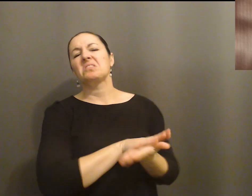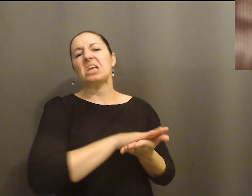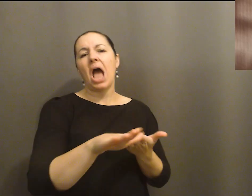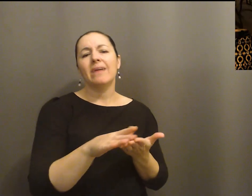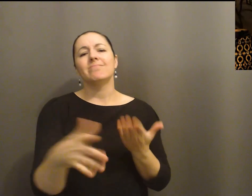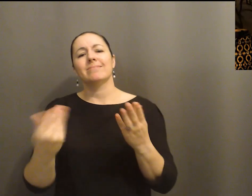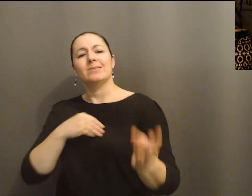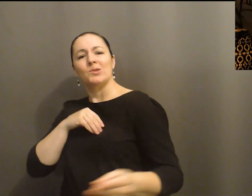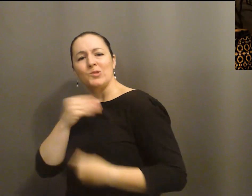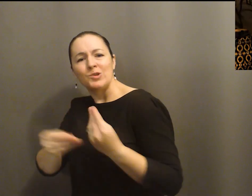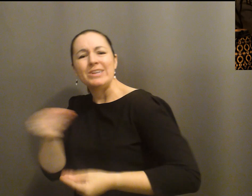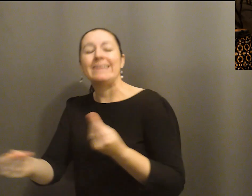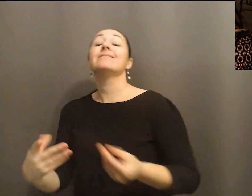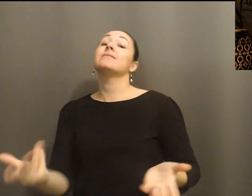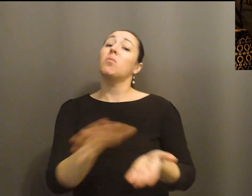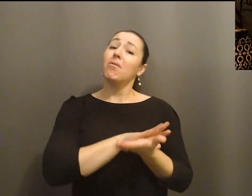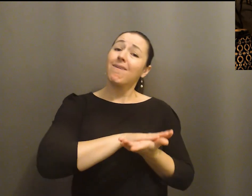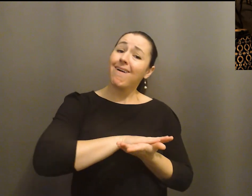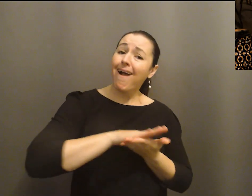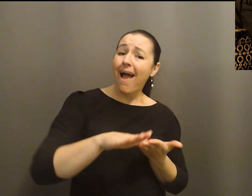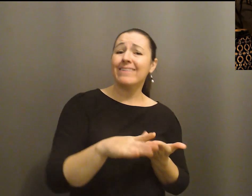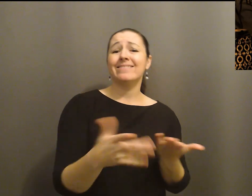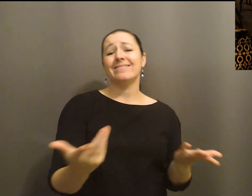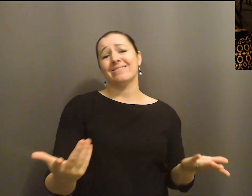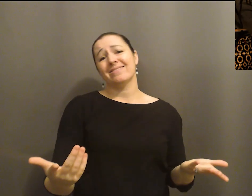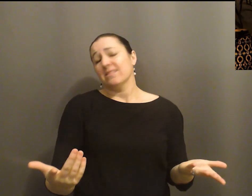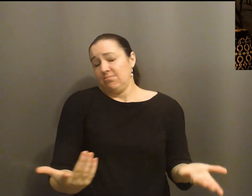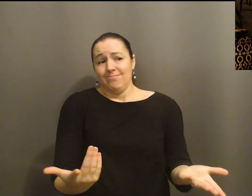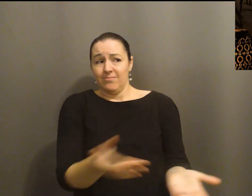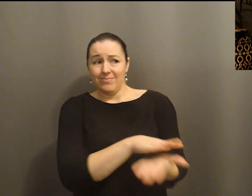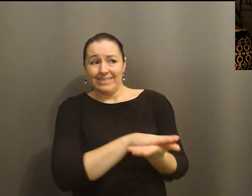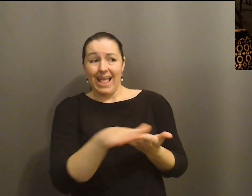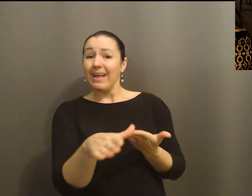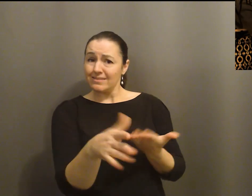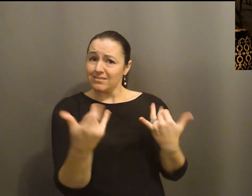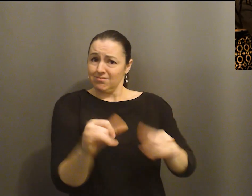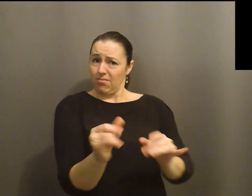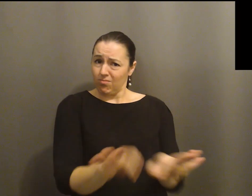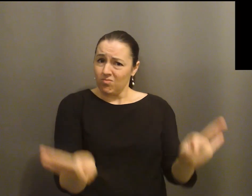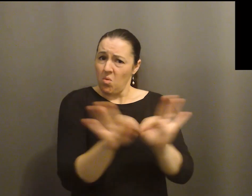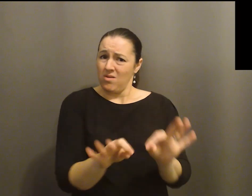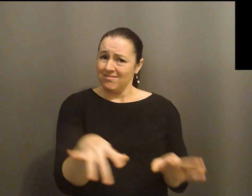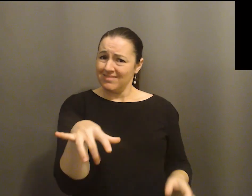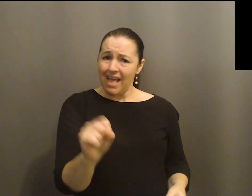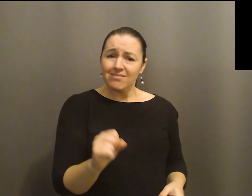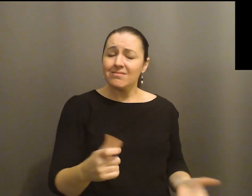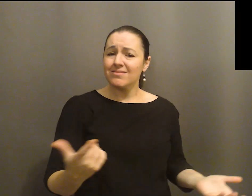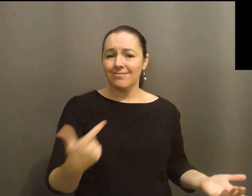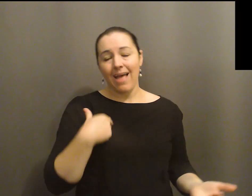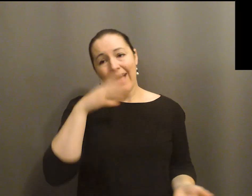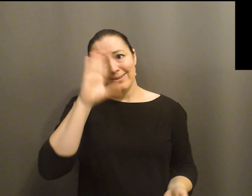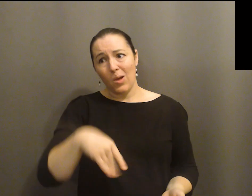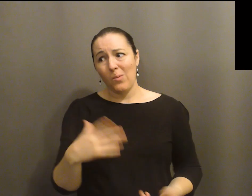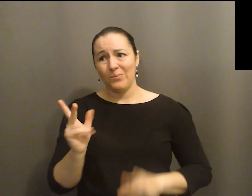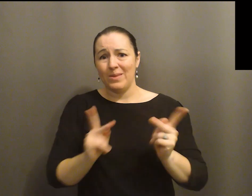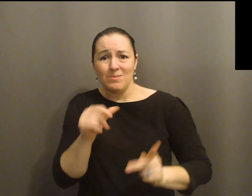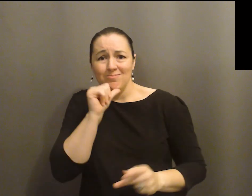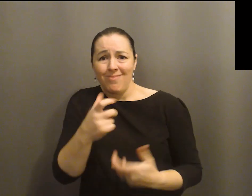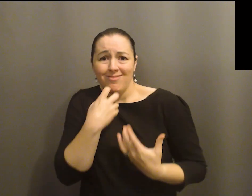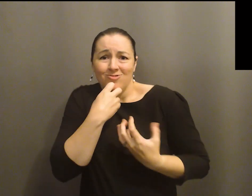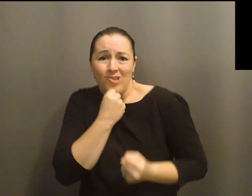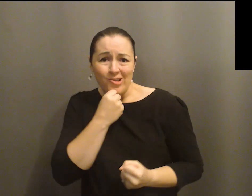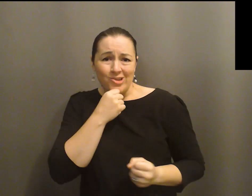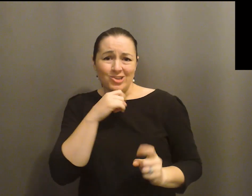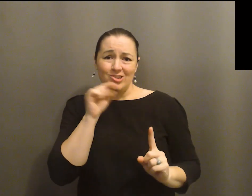together Kindness is being nice And being nice still matters I know it's not much Of a valued virtue